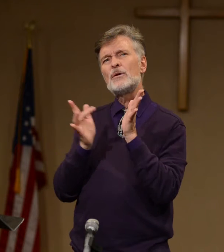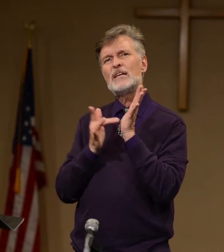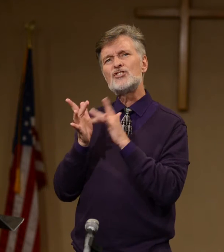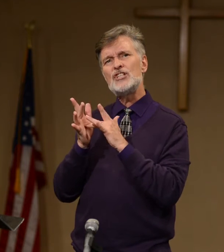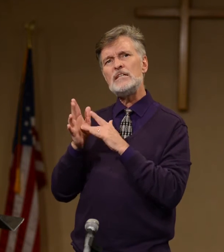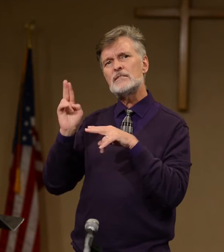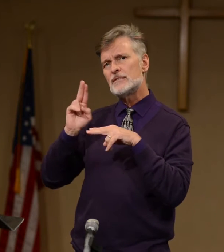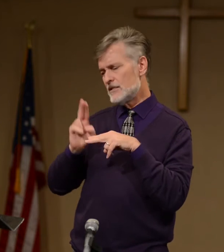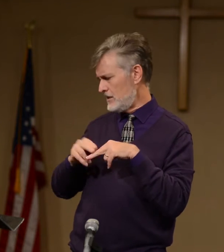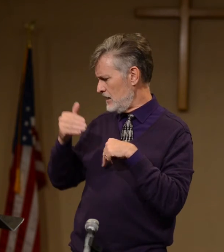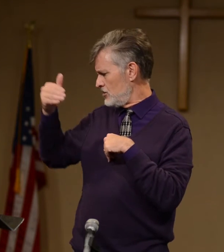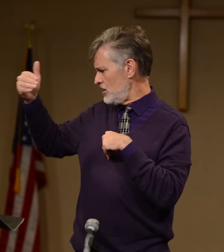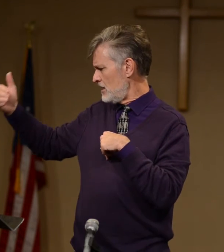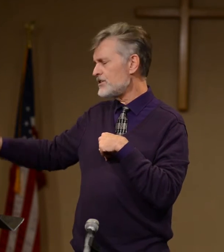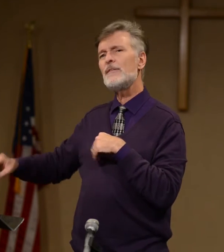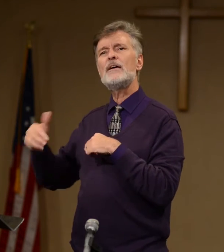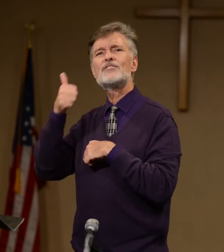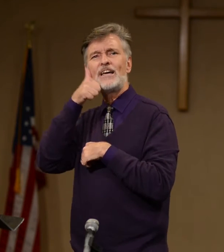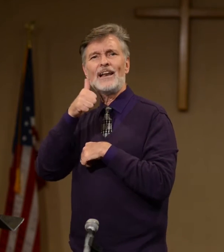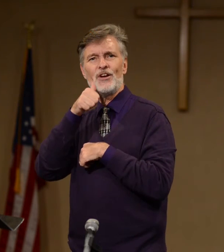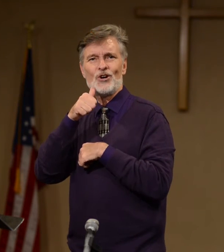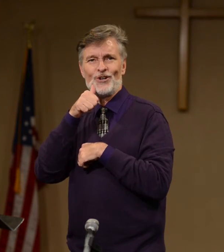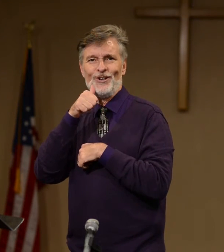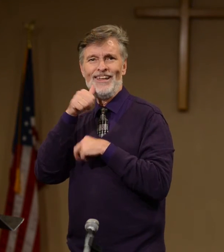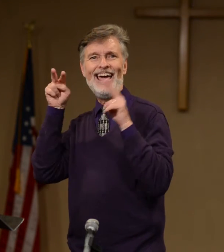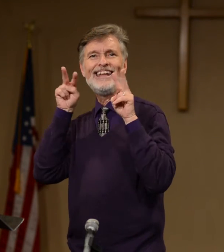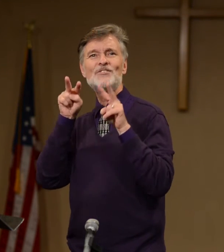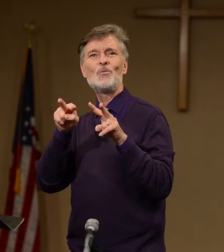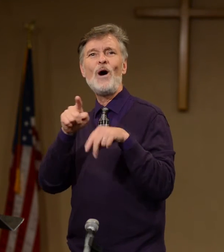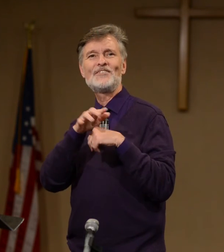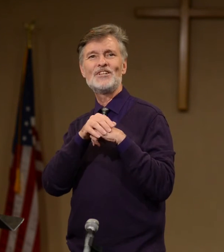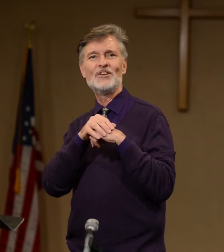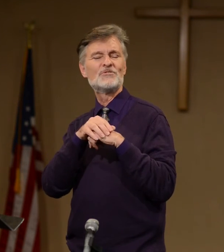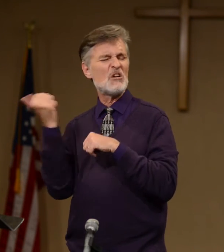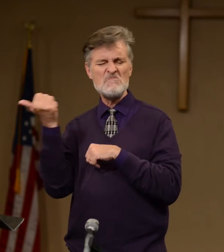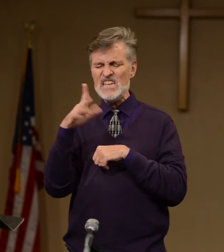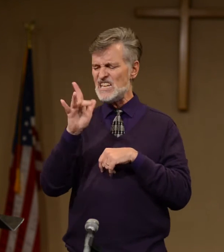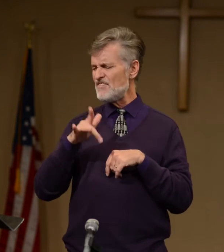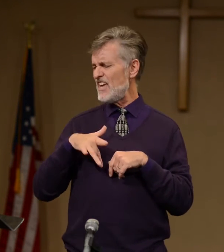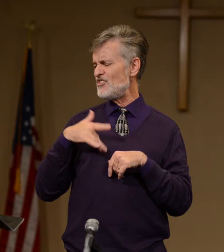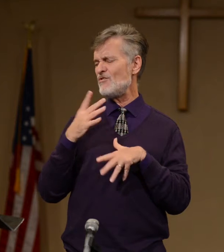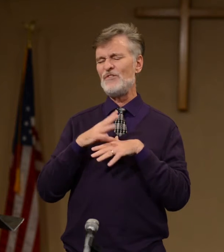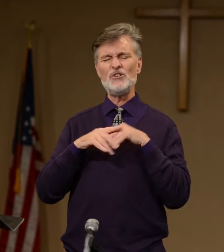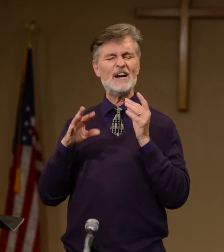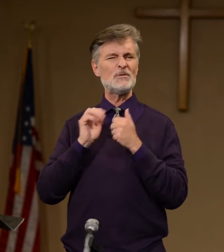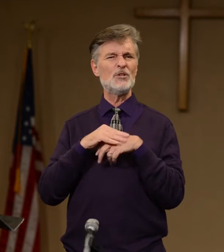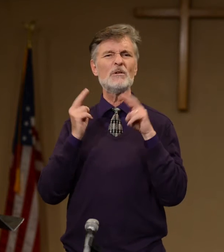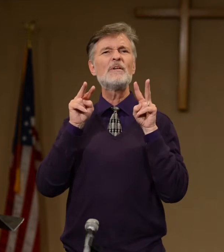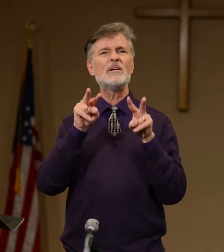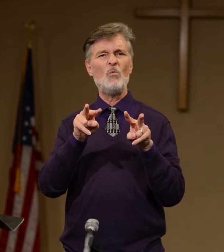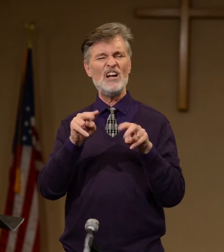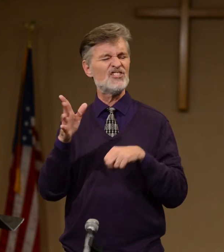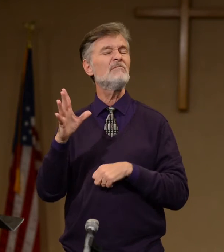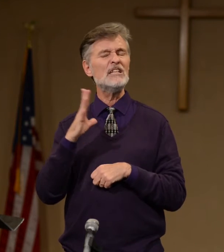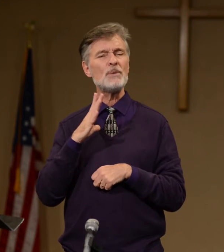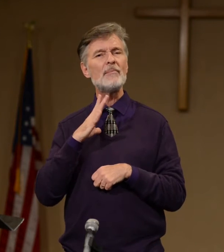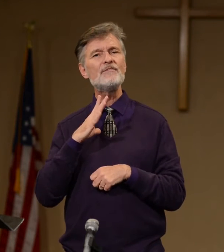that Jesus is sitting just on the other side of the girl and he's watching you. So anything you feel comfortable doing with him watching is probably